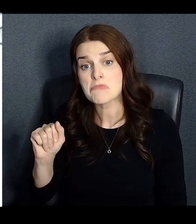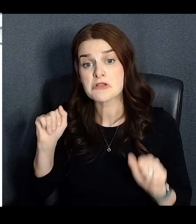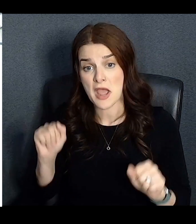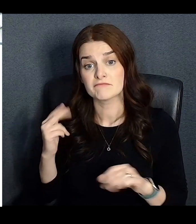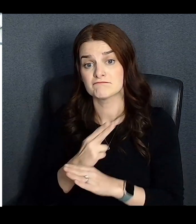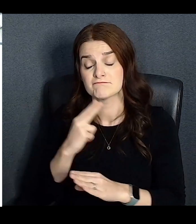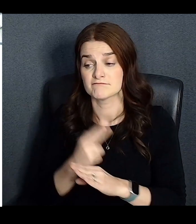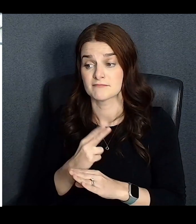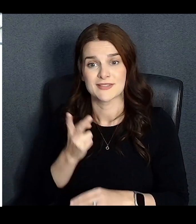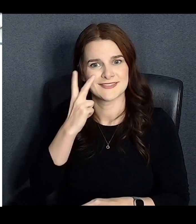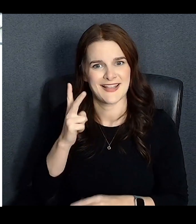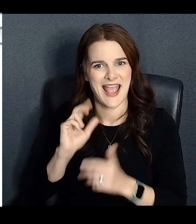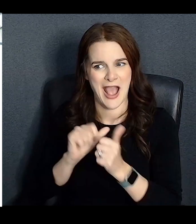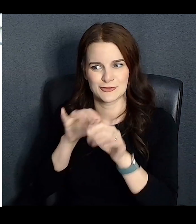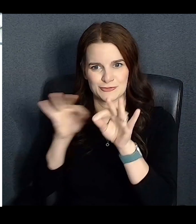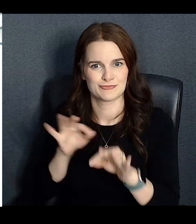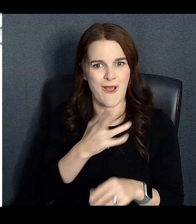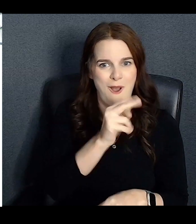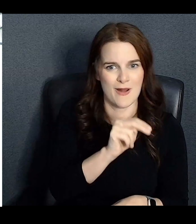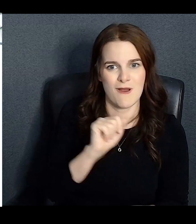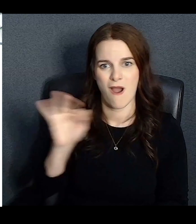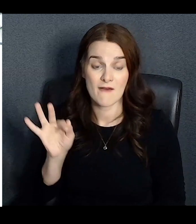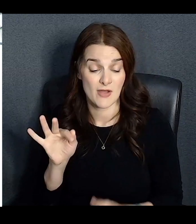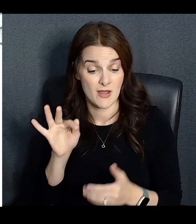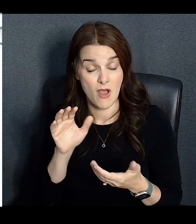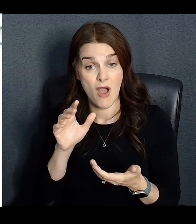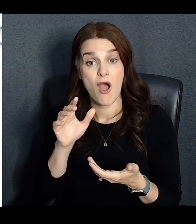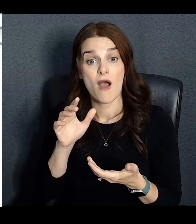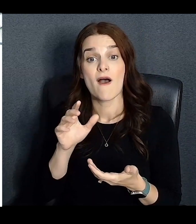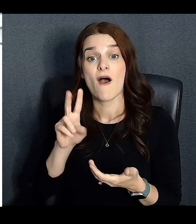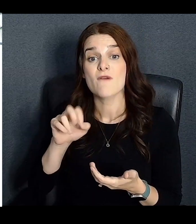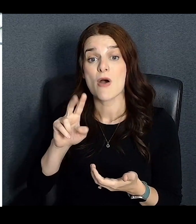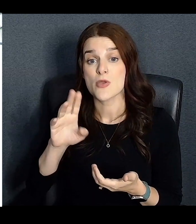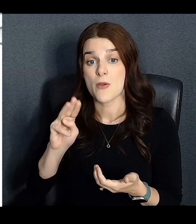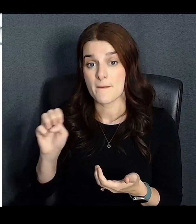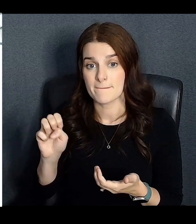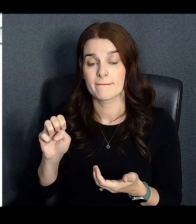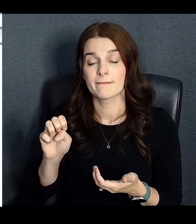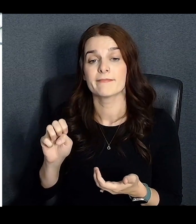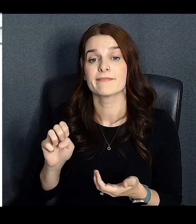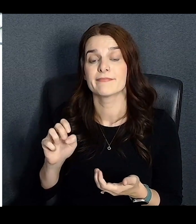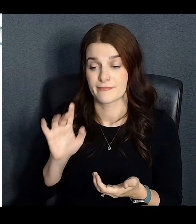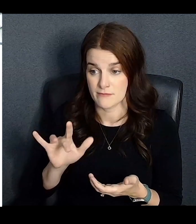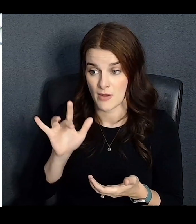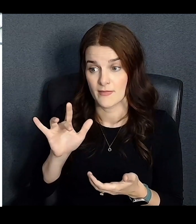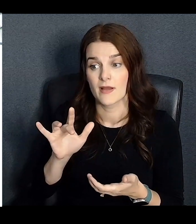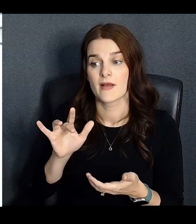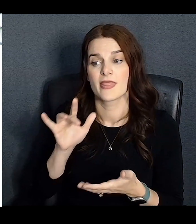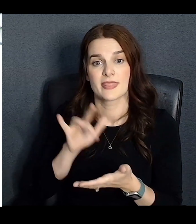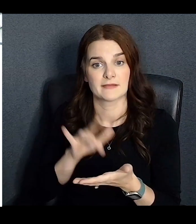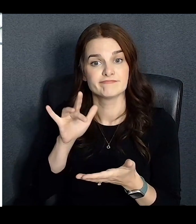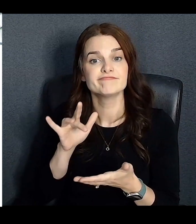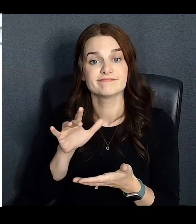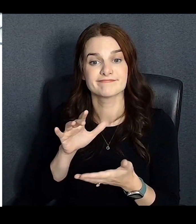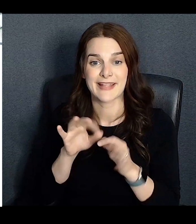here it just tells you on Android how to turn live captioning on and off. You press the volume button, and under the volume controls, you tap live caption. So that's one way